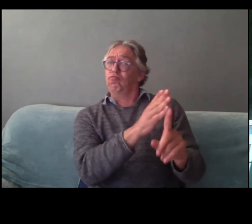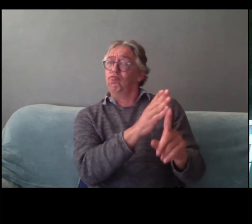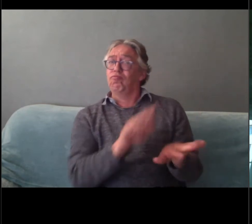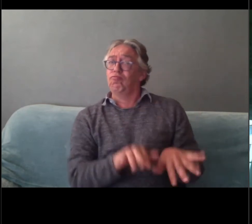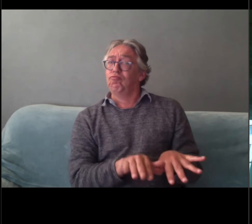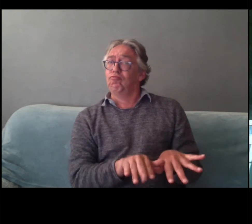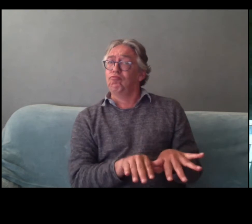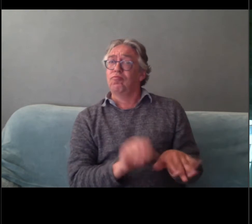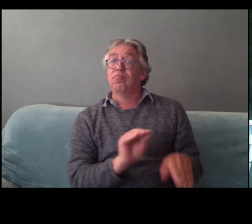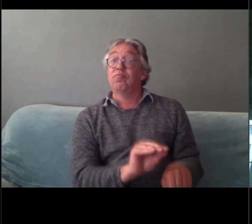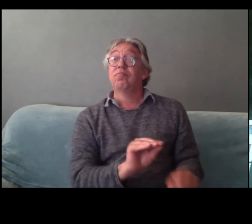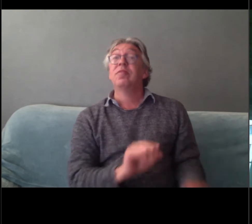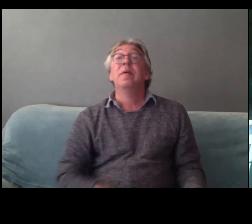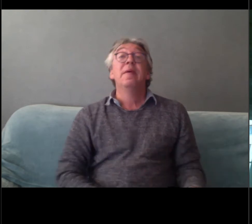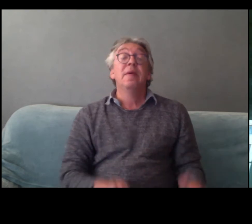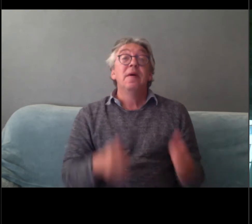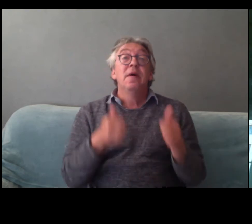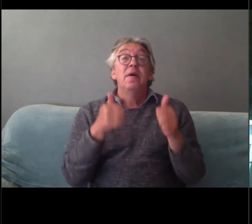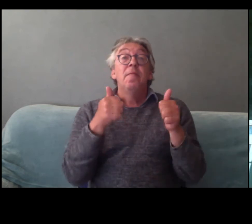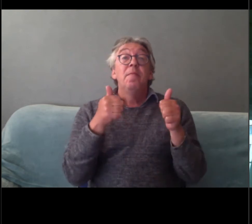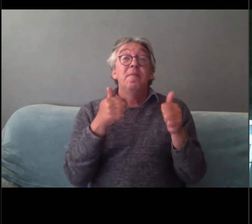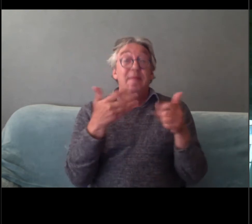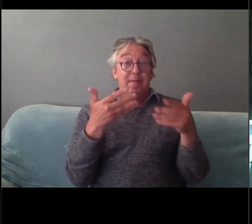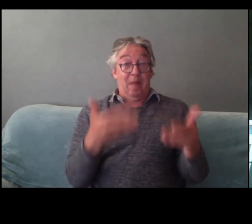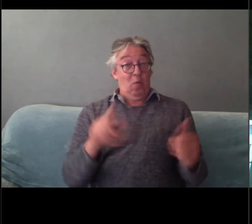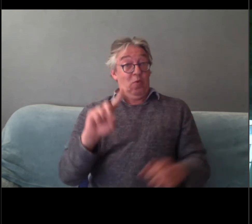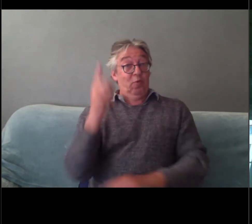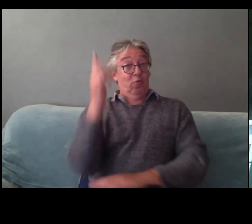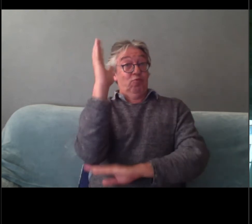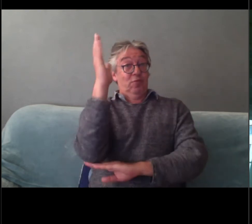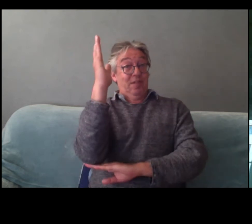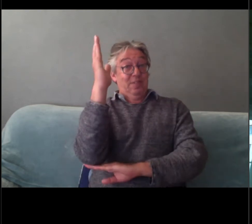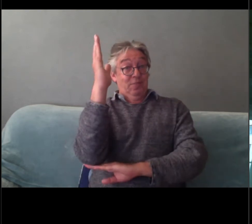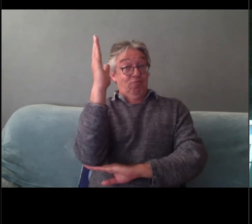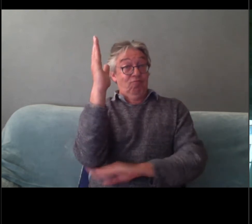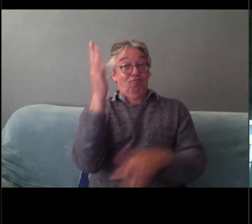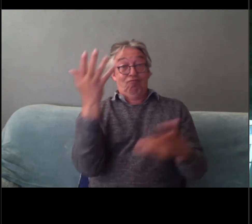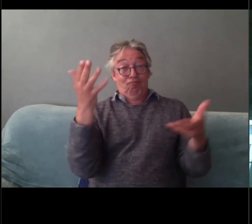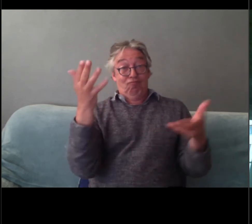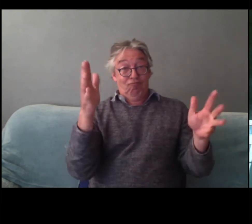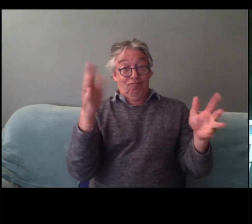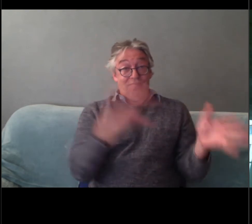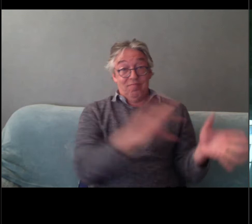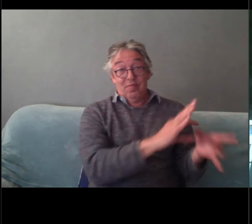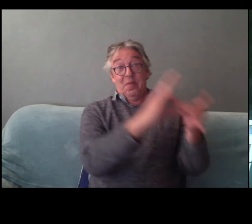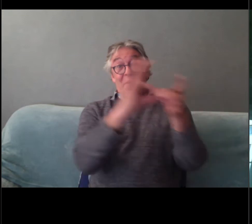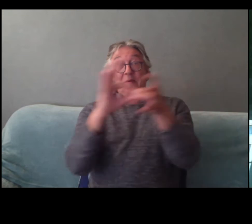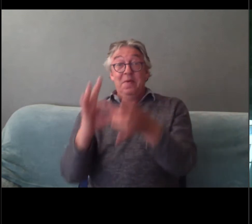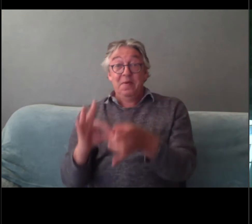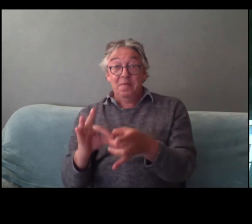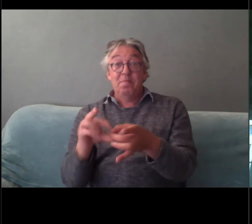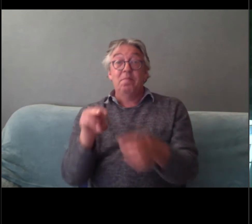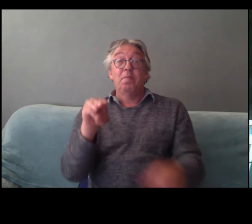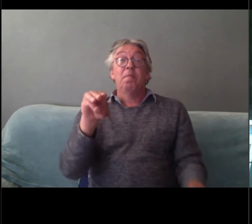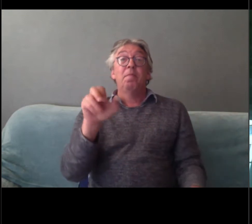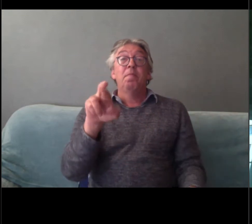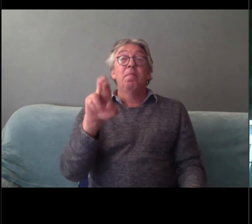first presentation, we will now hand over to Mark Priestley from the University of